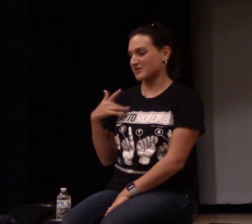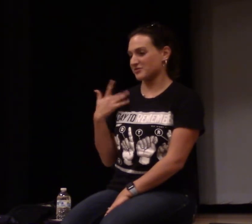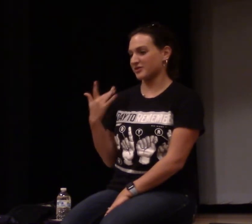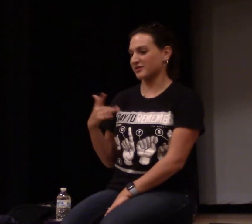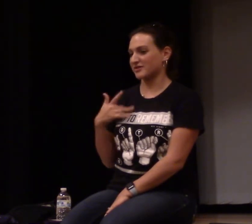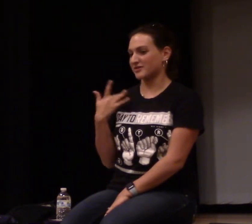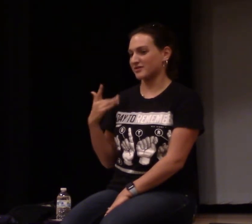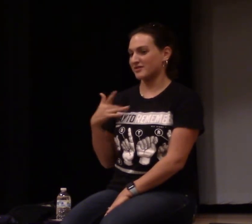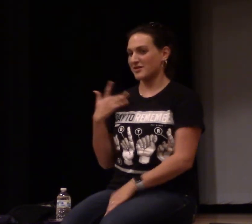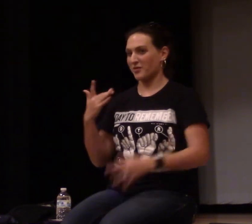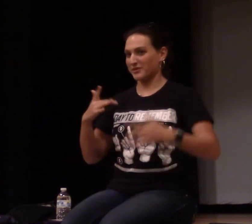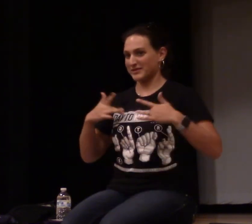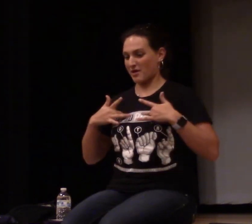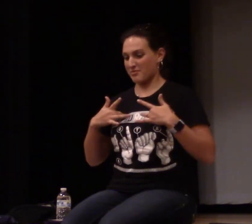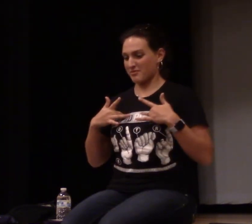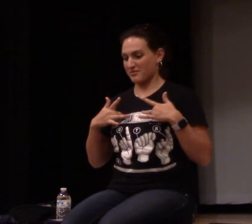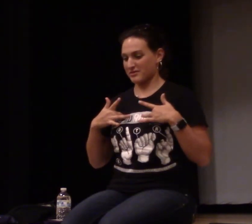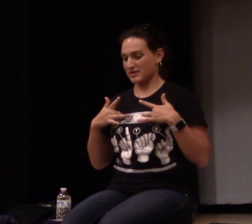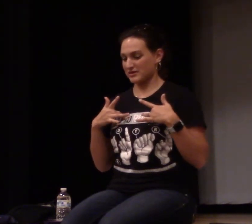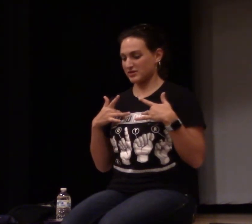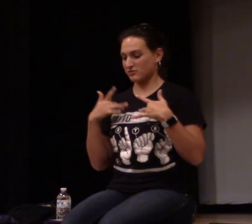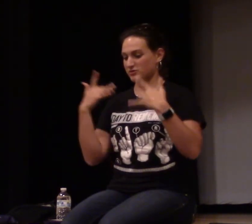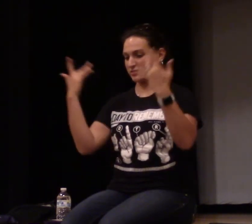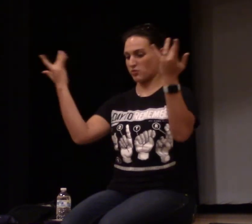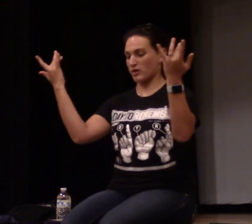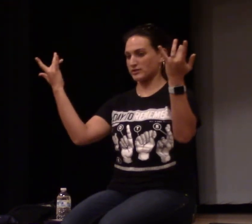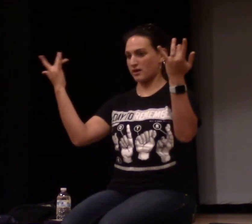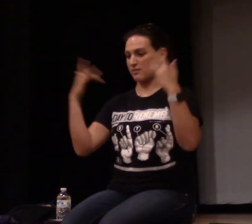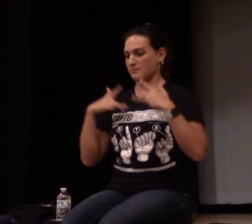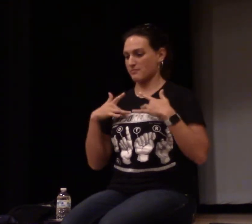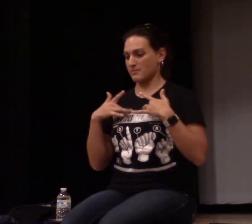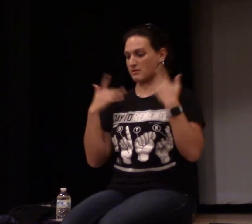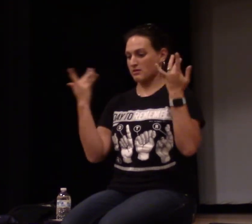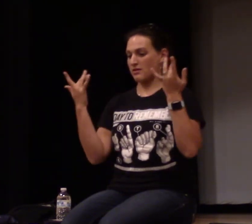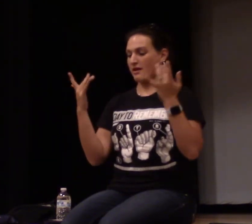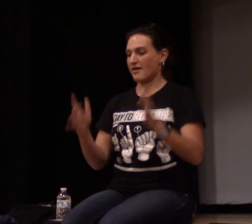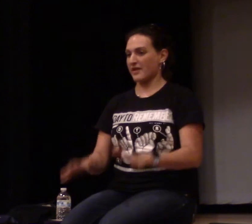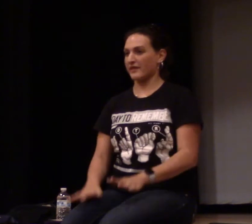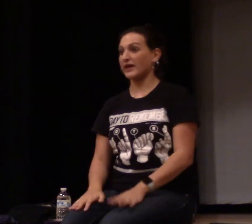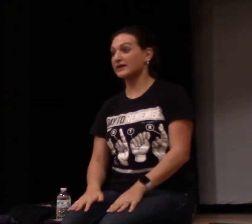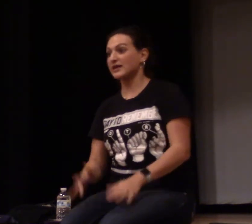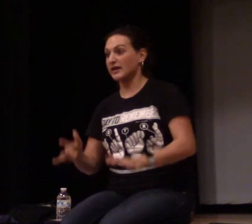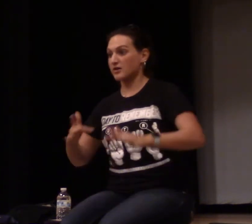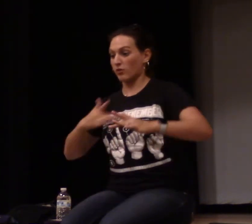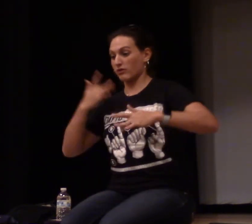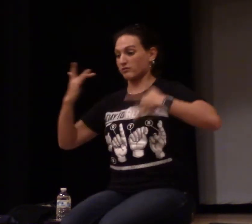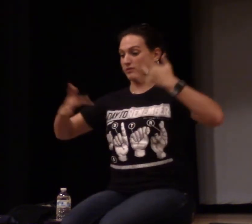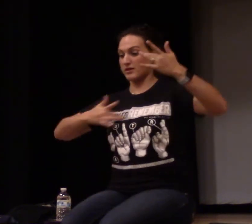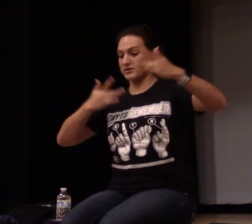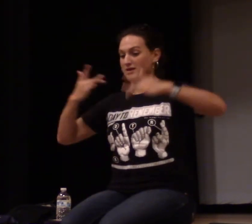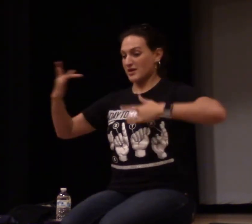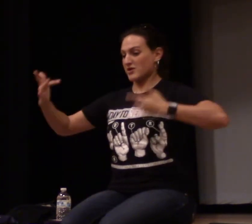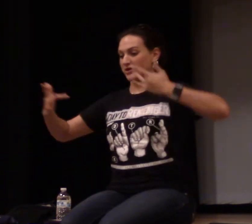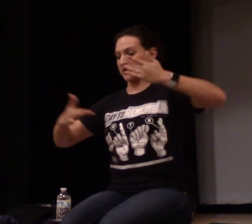shoulder. What's up is 2, just once up. And then like excited or thrilled, you're gonna do